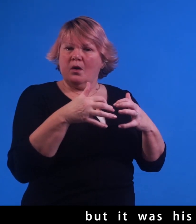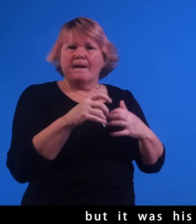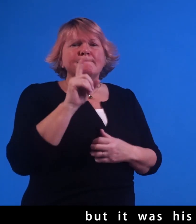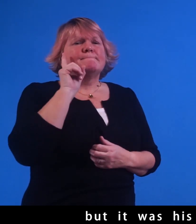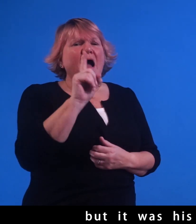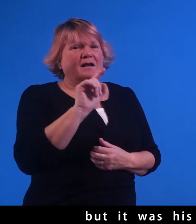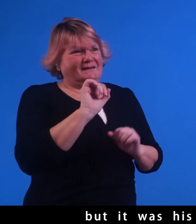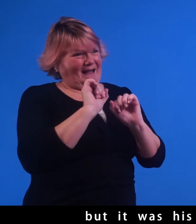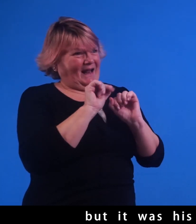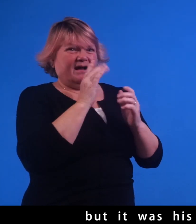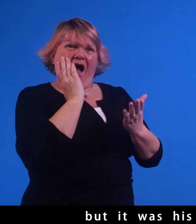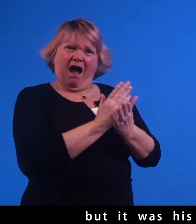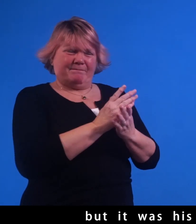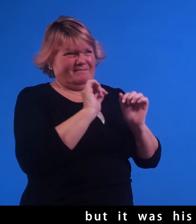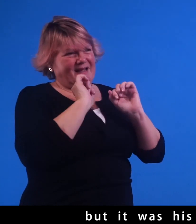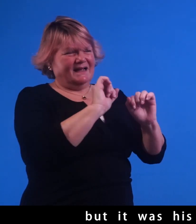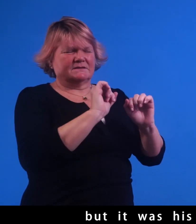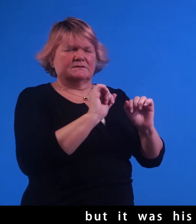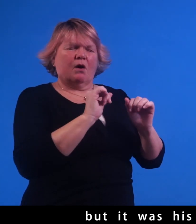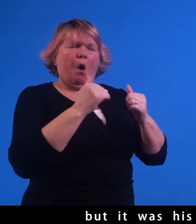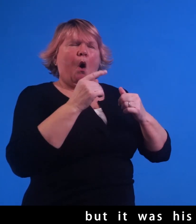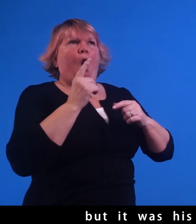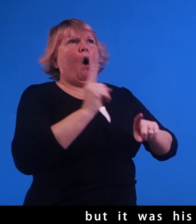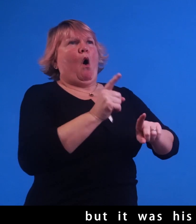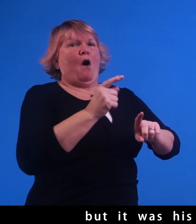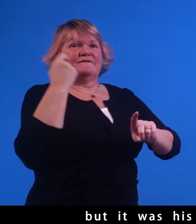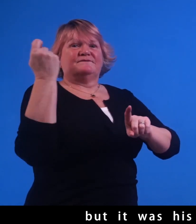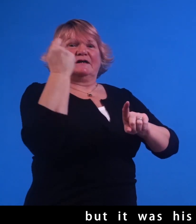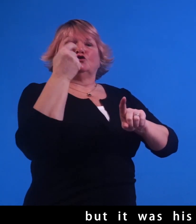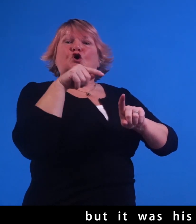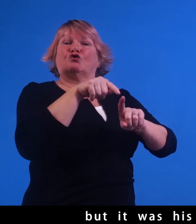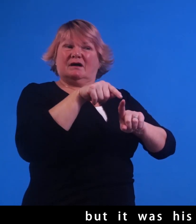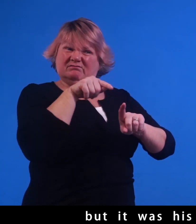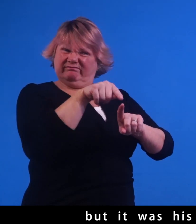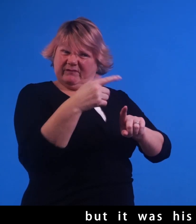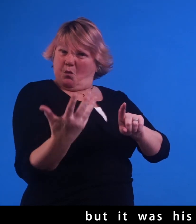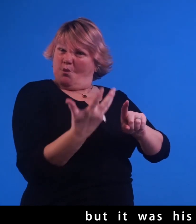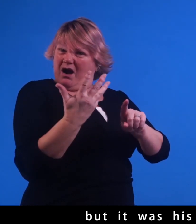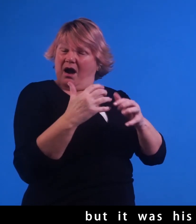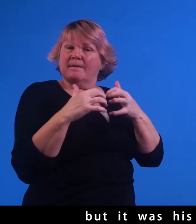But it was his decisive victory at the Battle of Trafalgar that truly cemented his